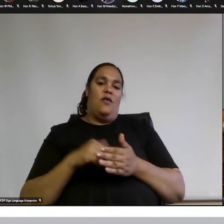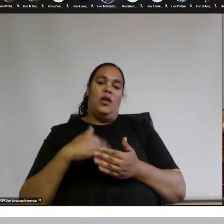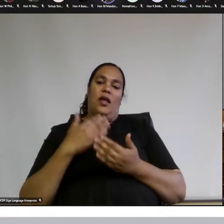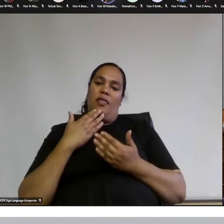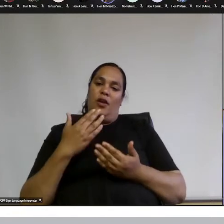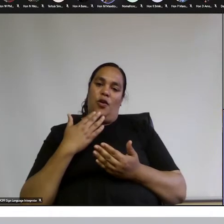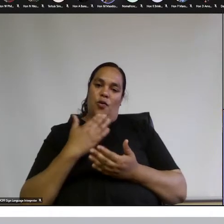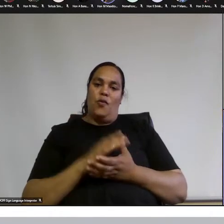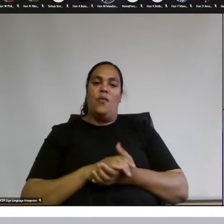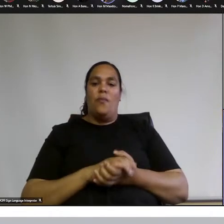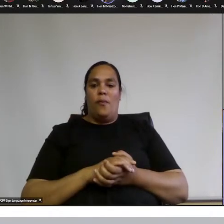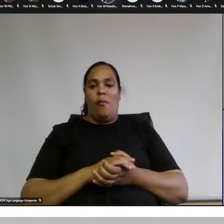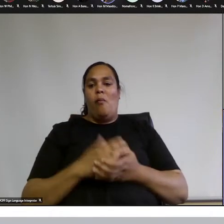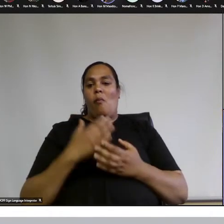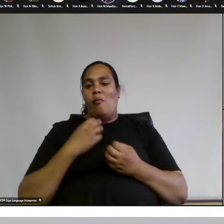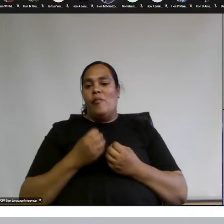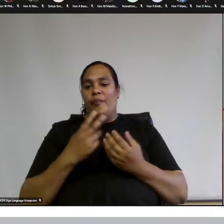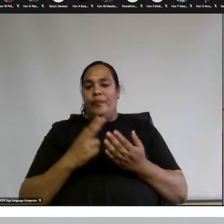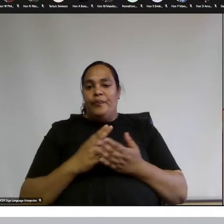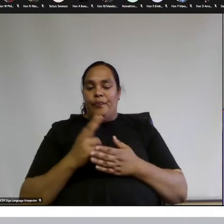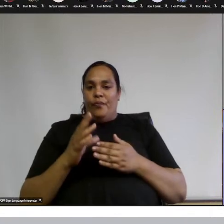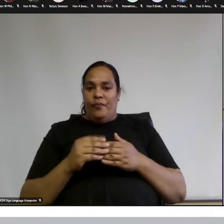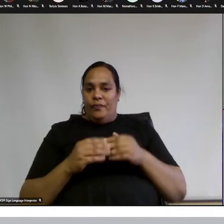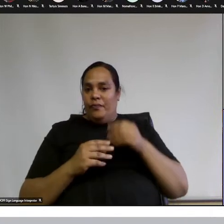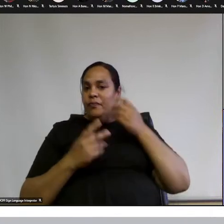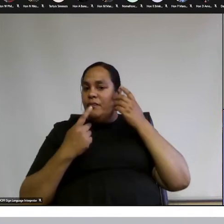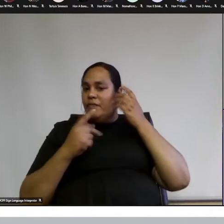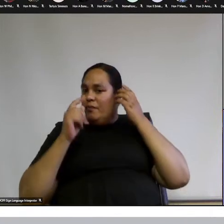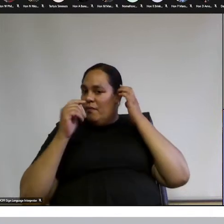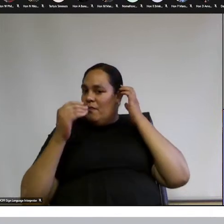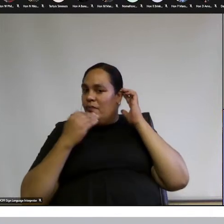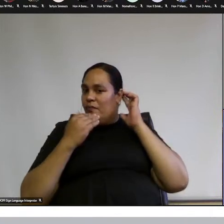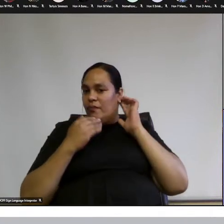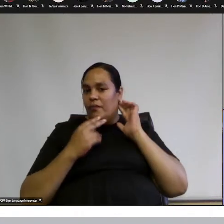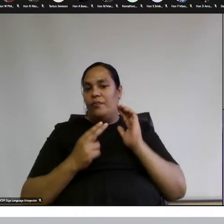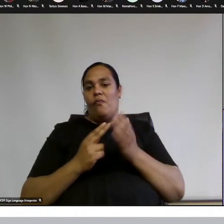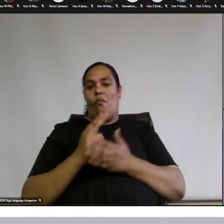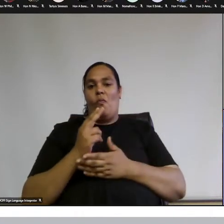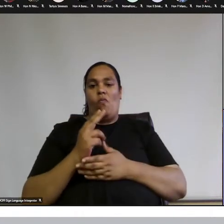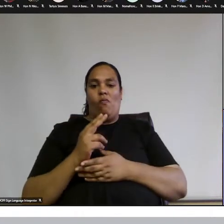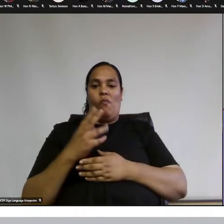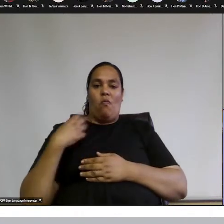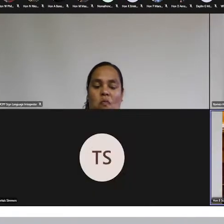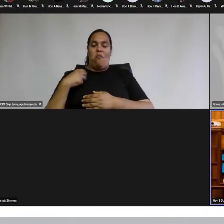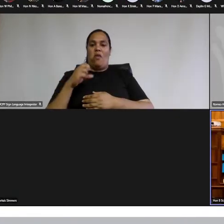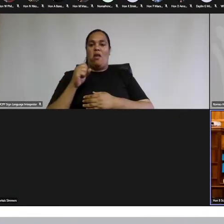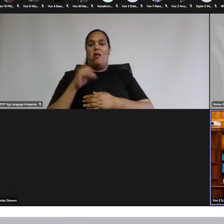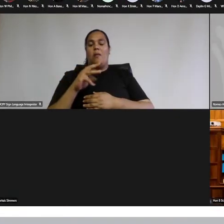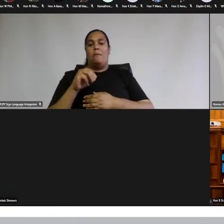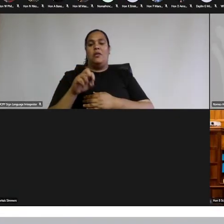you. Thank you very much, Honourable Member. I now recognise Honourable Minister Simmers.